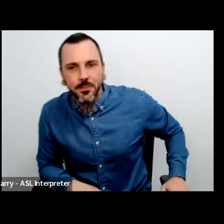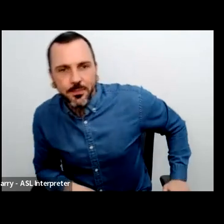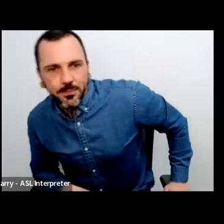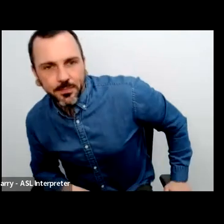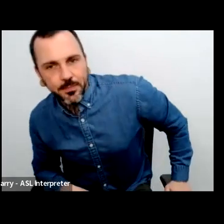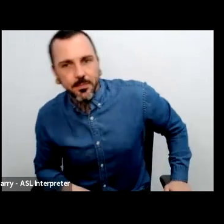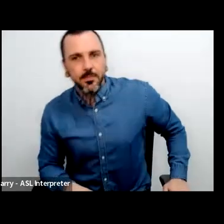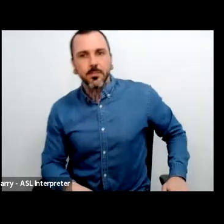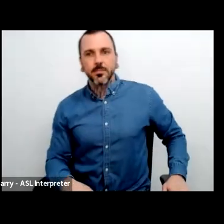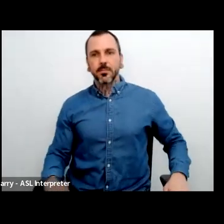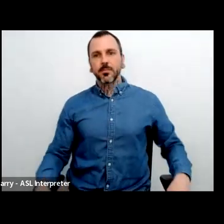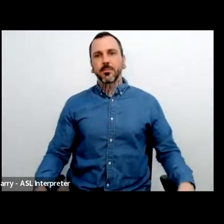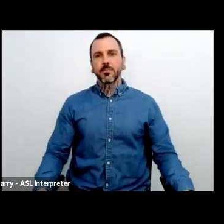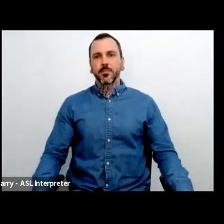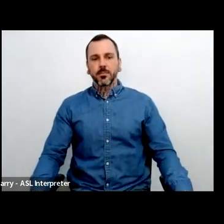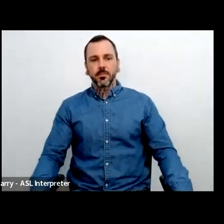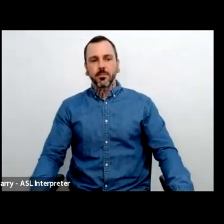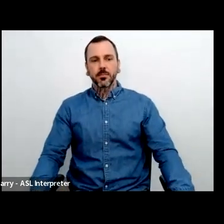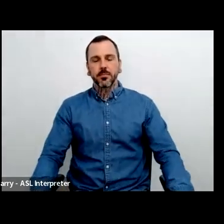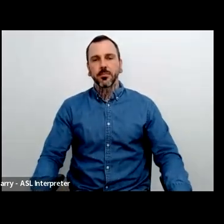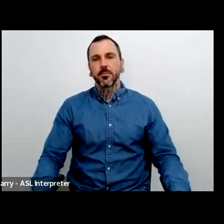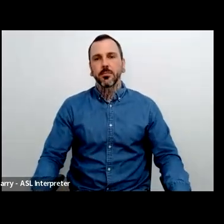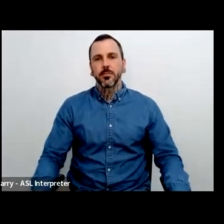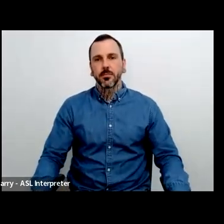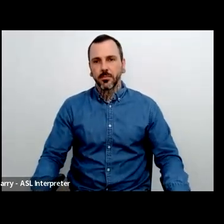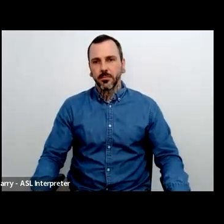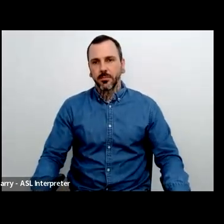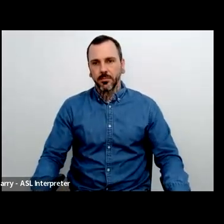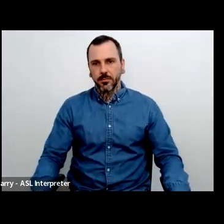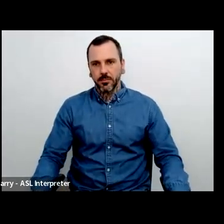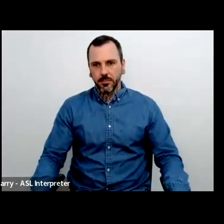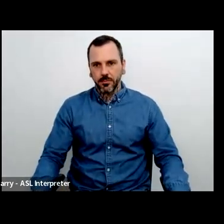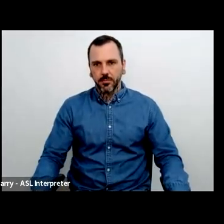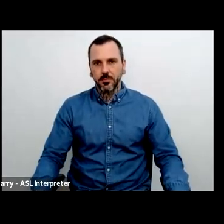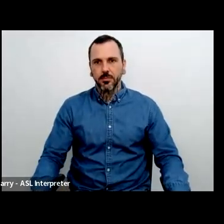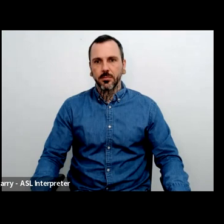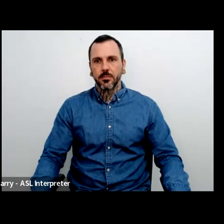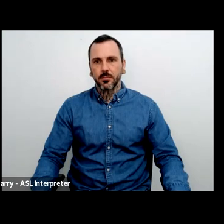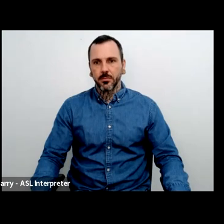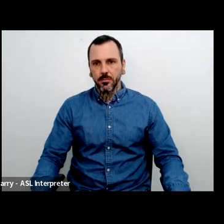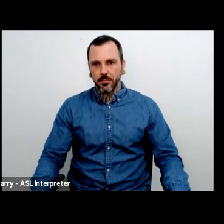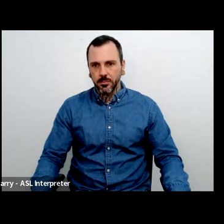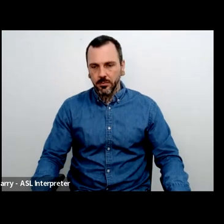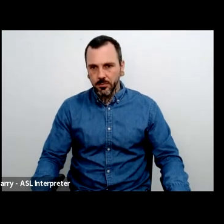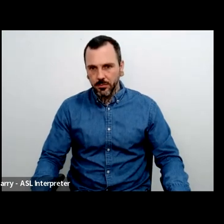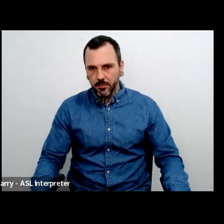ahead of that, as most people know, I mean, I've been here now in